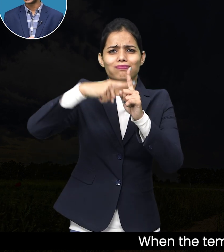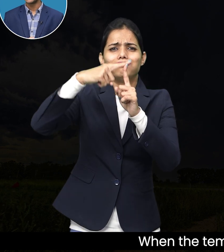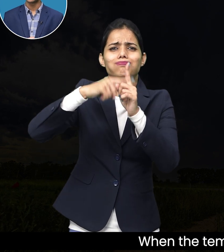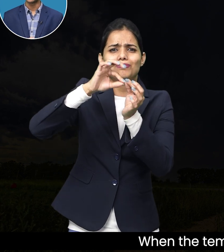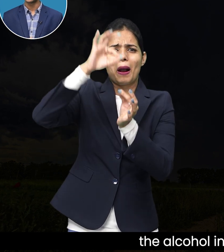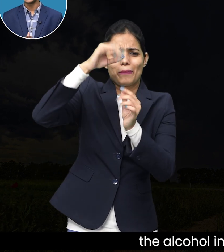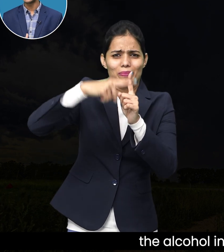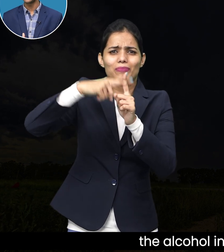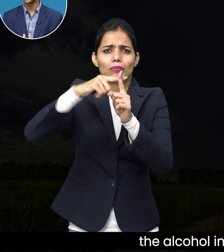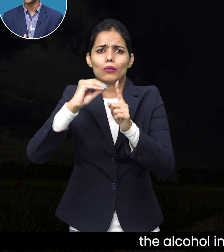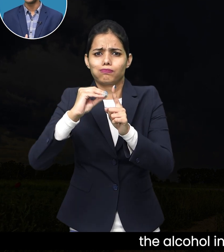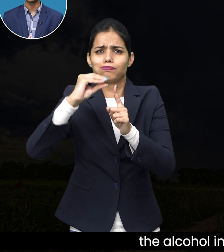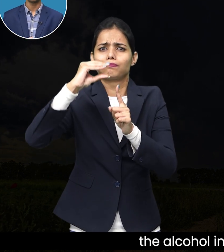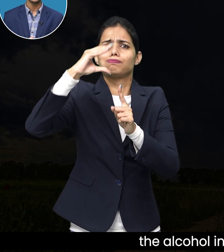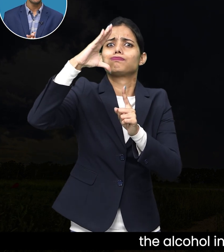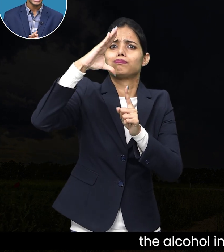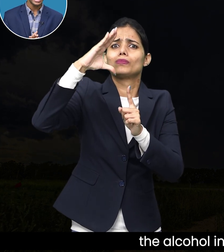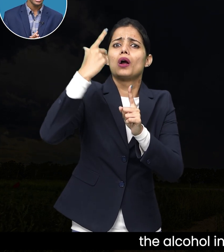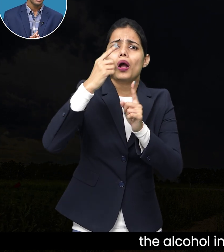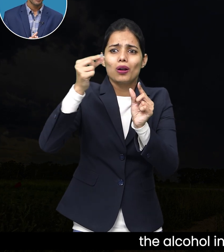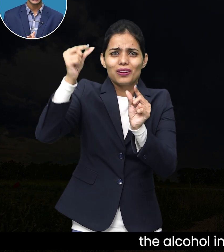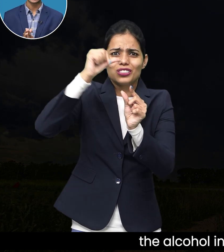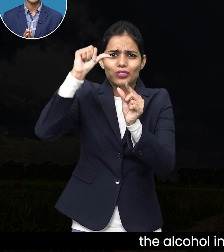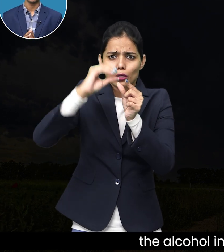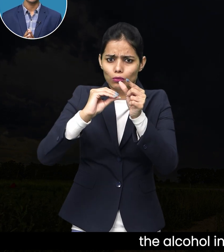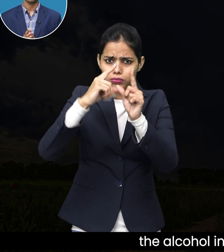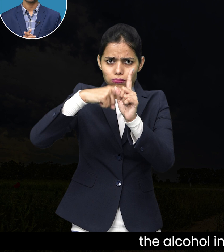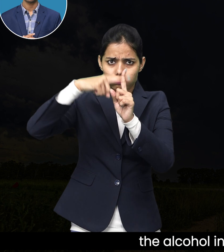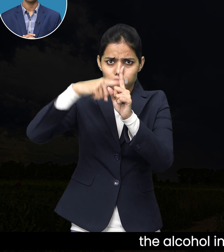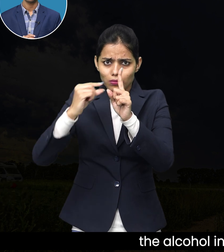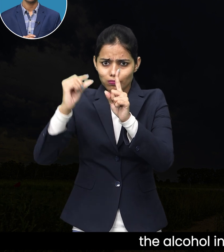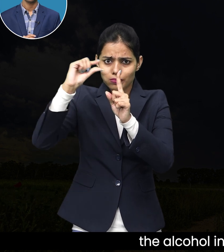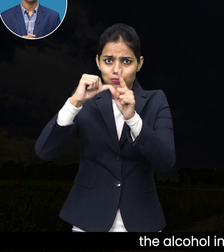temperature increases, the alcohol in the bulb A expands.